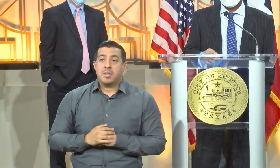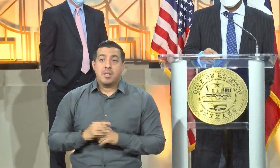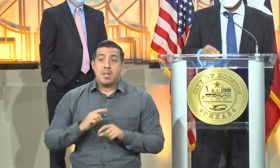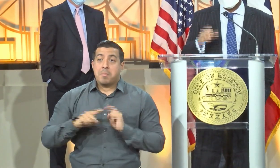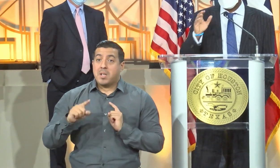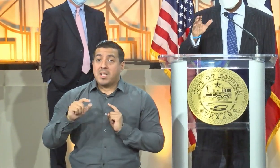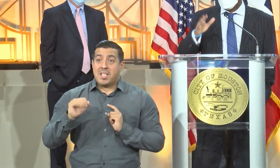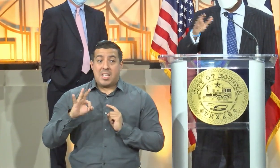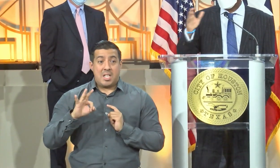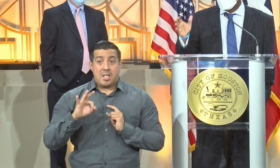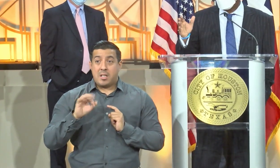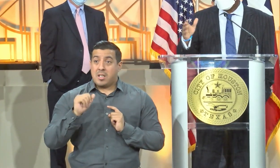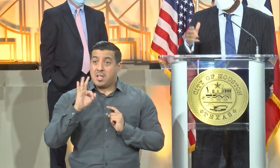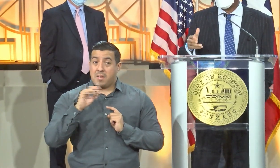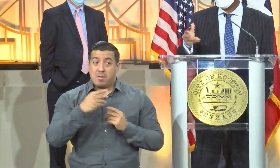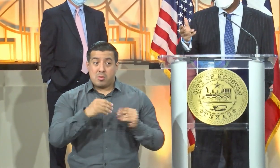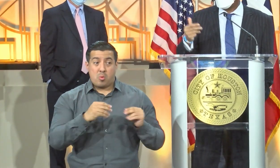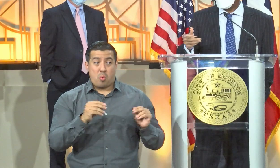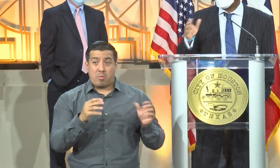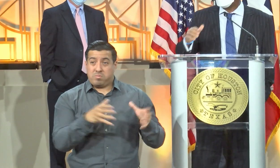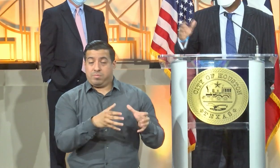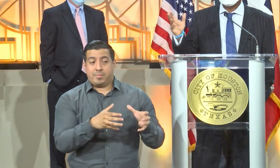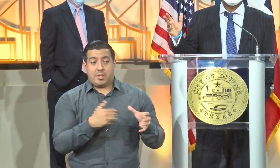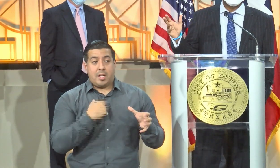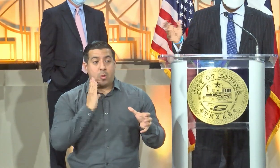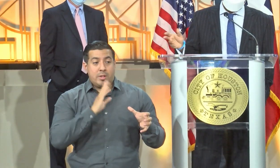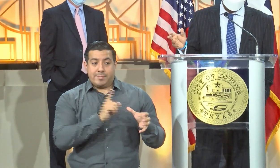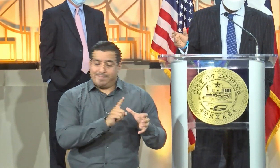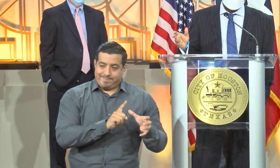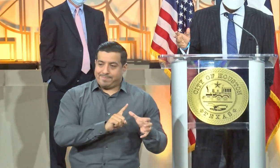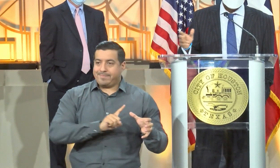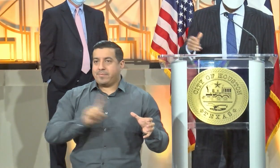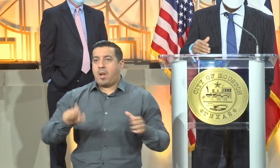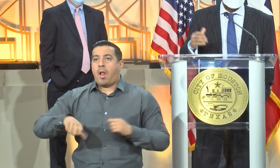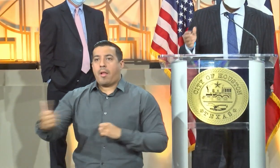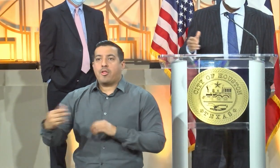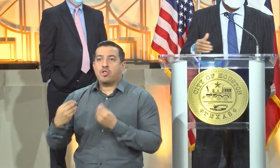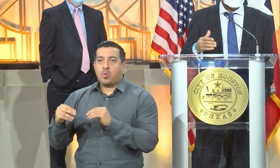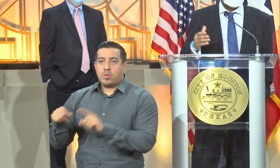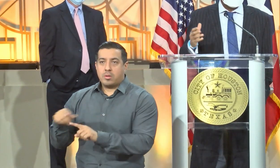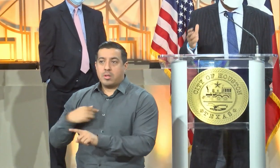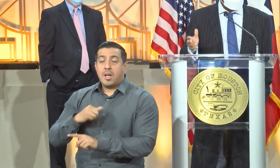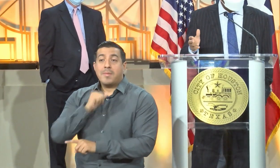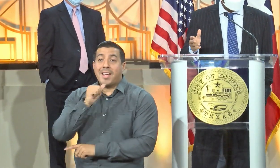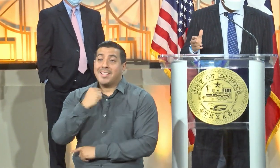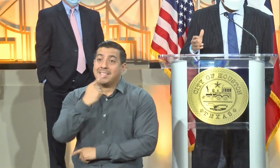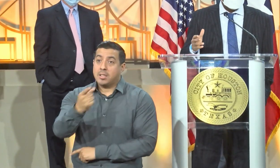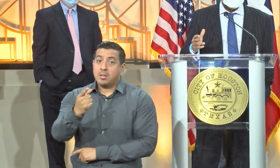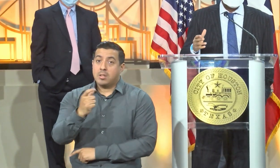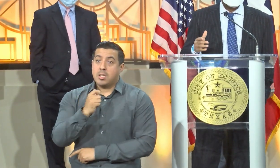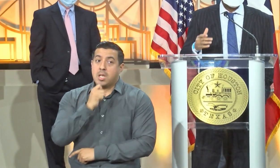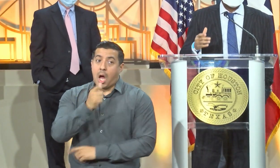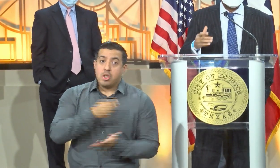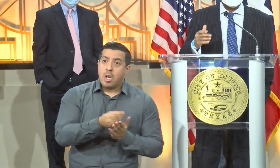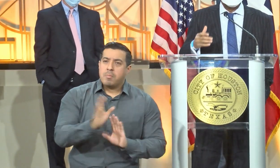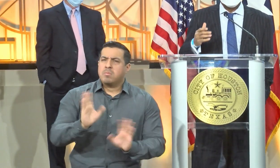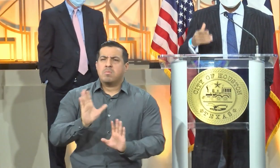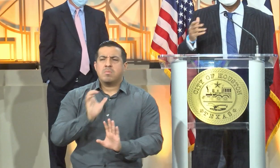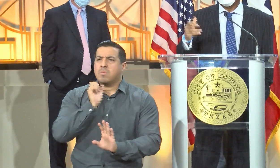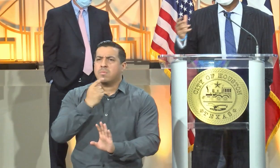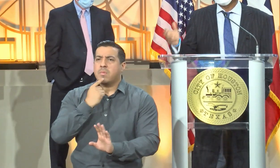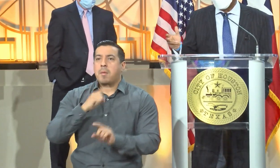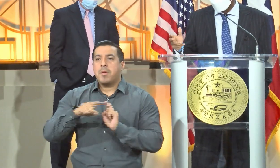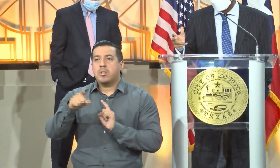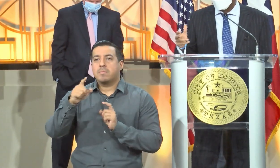if they are too crowded, if one is too crowded, I'm gonna come out and go to another. So I'm not telling people not to. I'm just saying